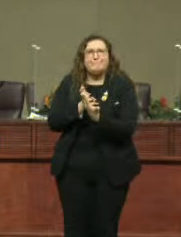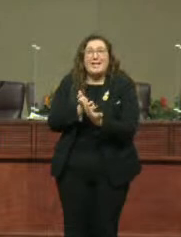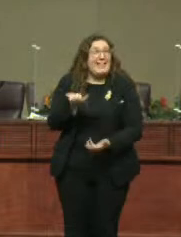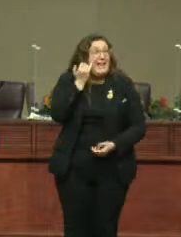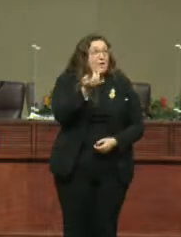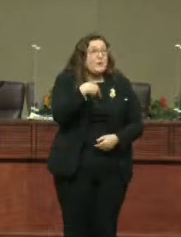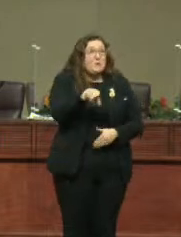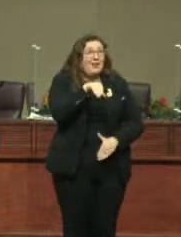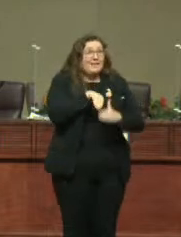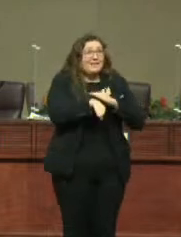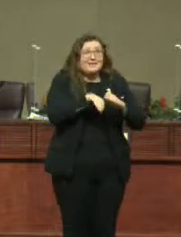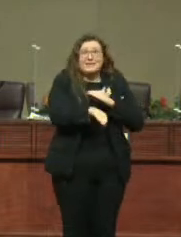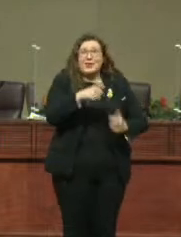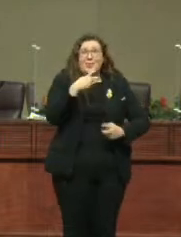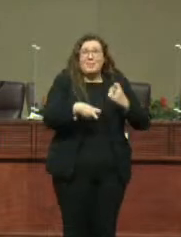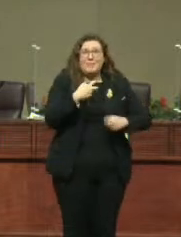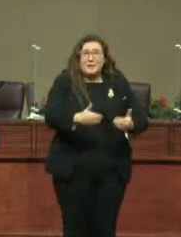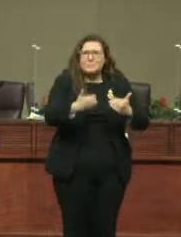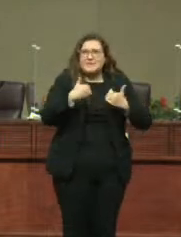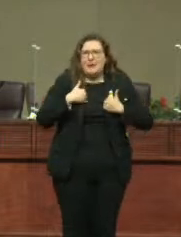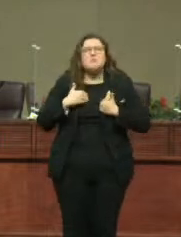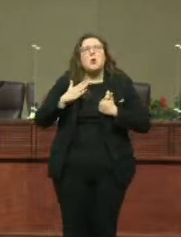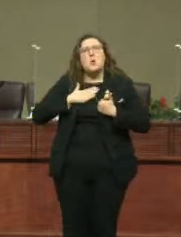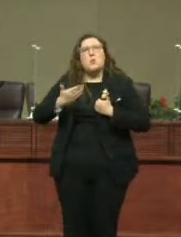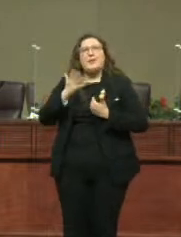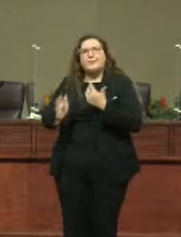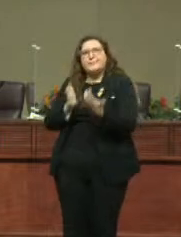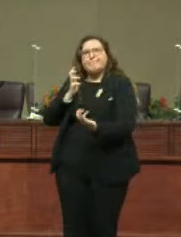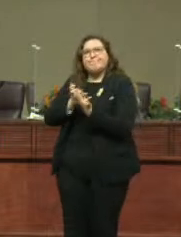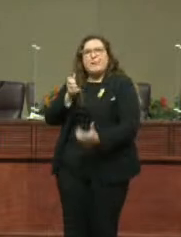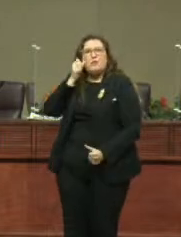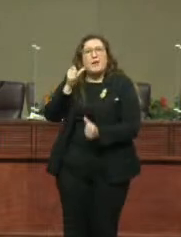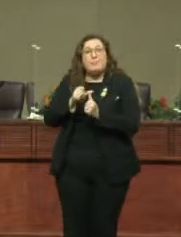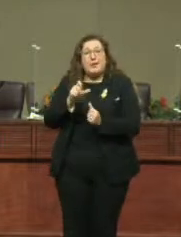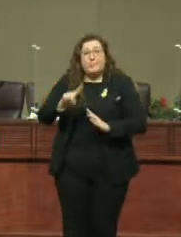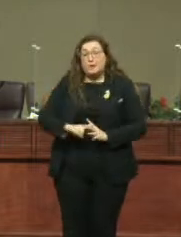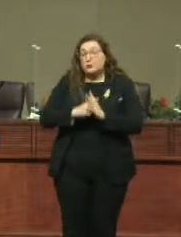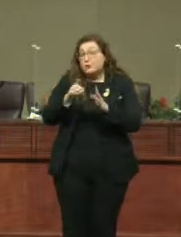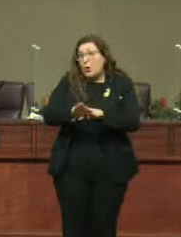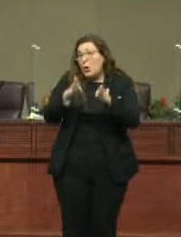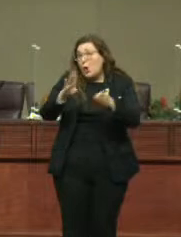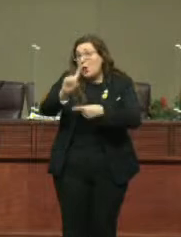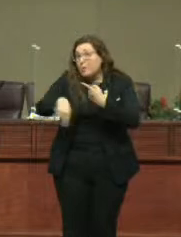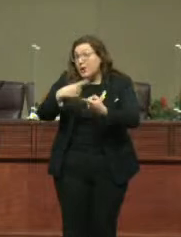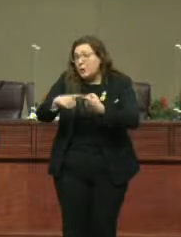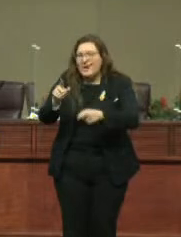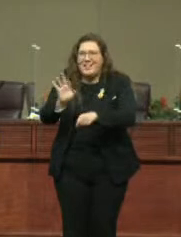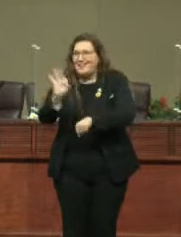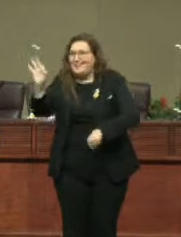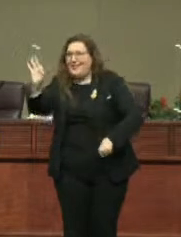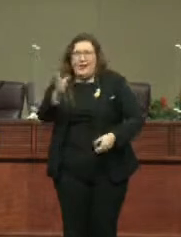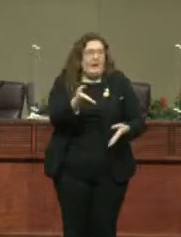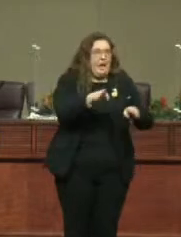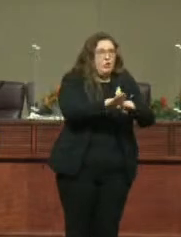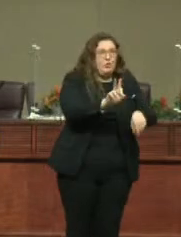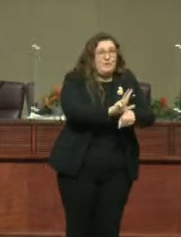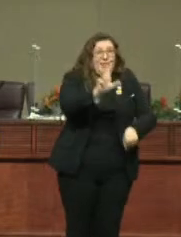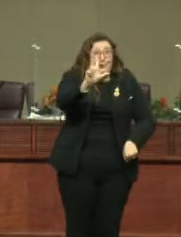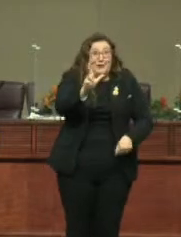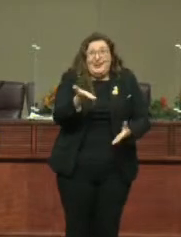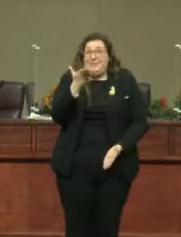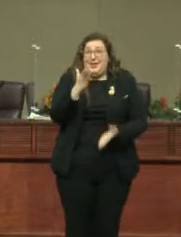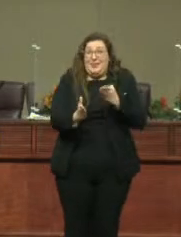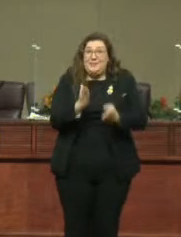issues. Again, our lines start at 9 o'clock. It will run until 3 p.m. We may be closing the lines by 2